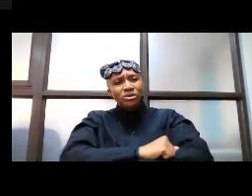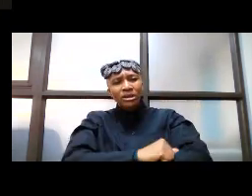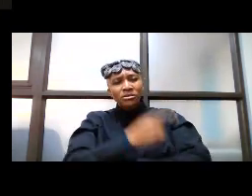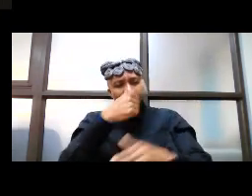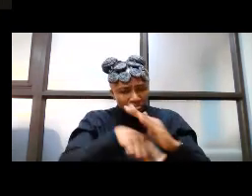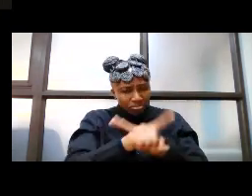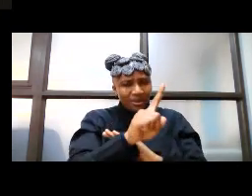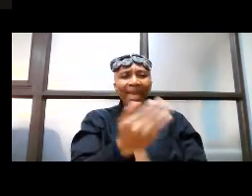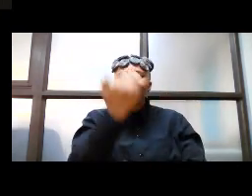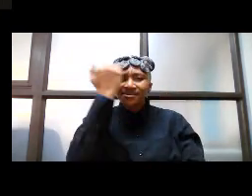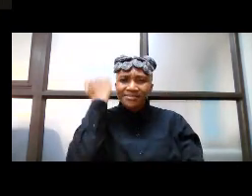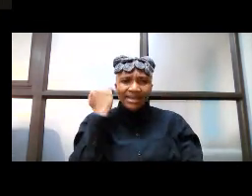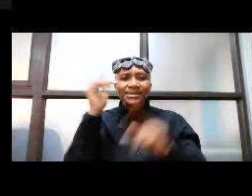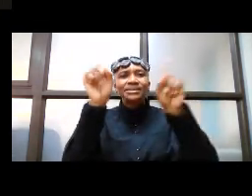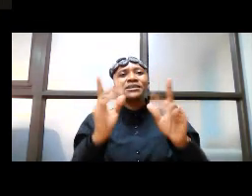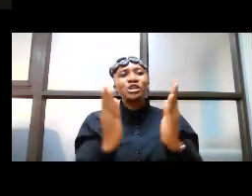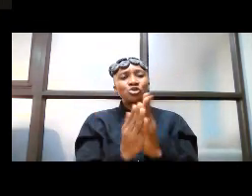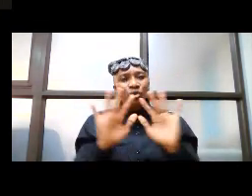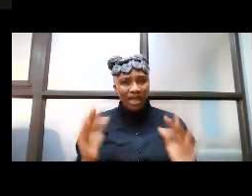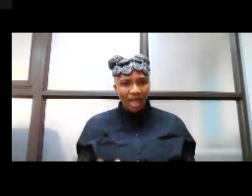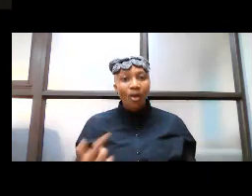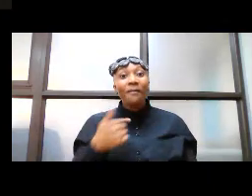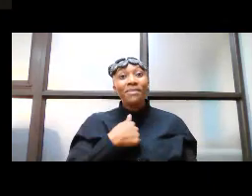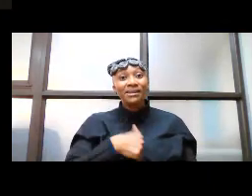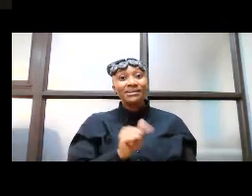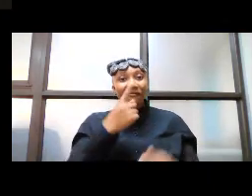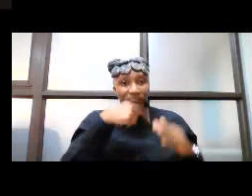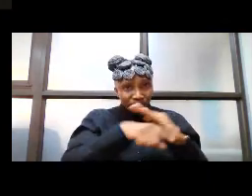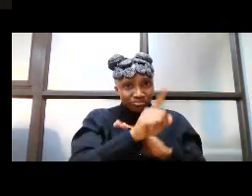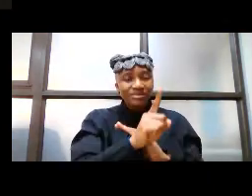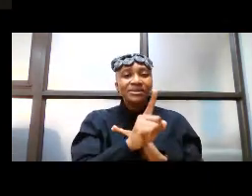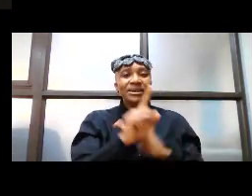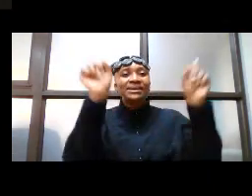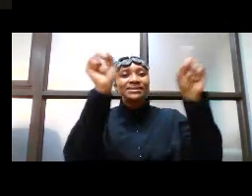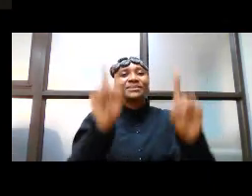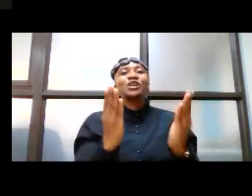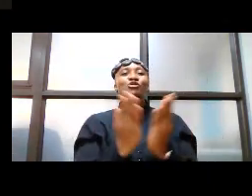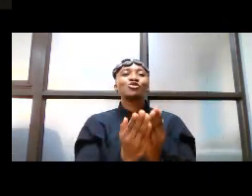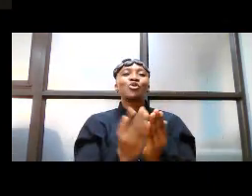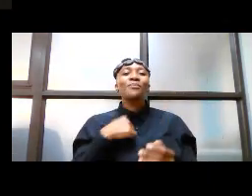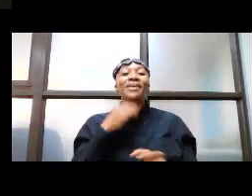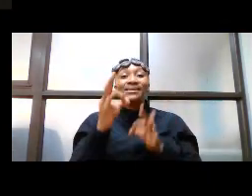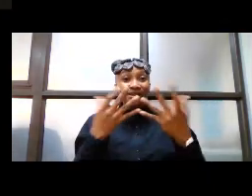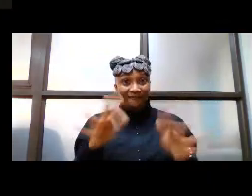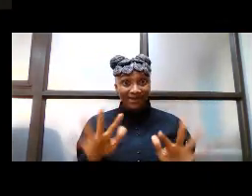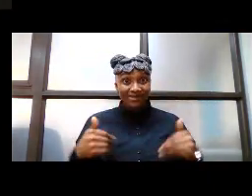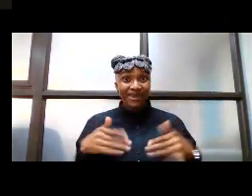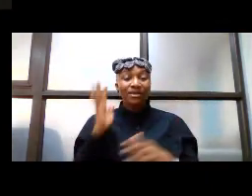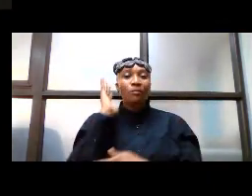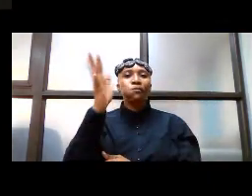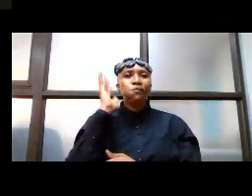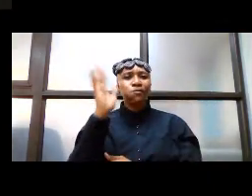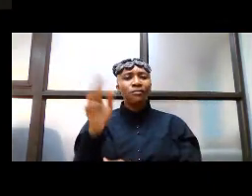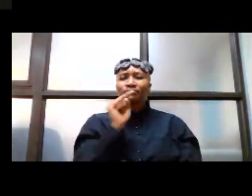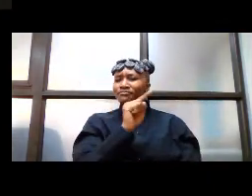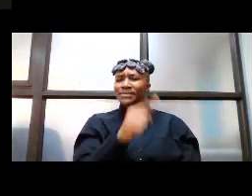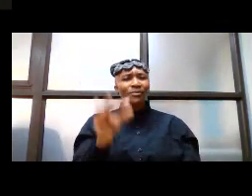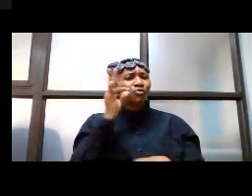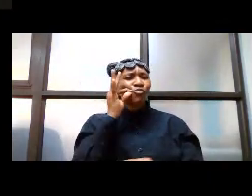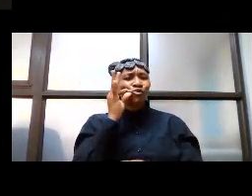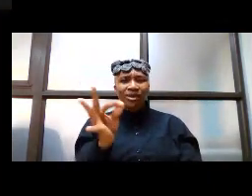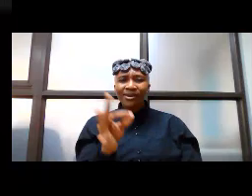school? I went to a special school myself, as I said in the beginning of my presentation, and I must say it was great. It was